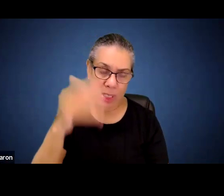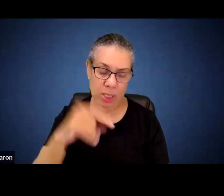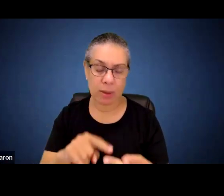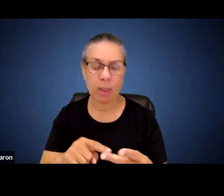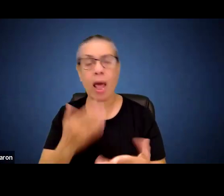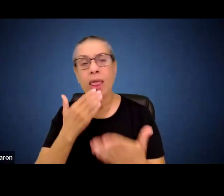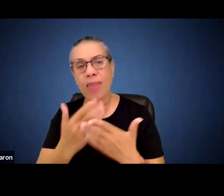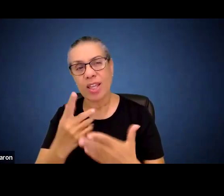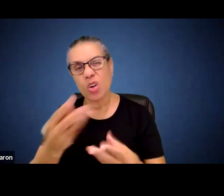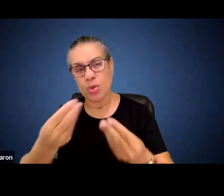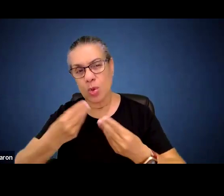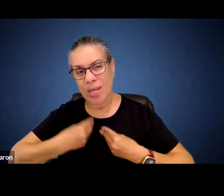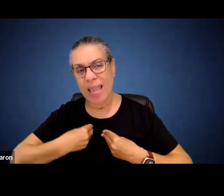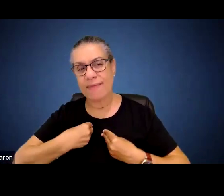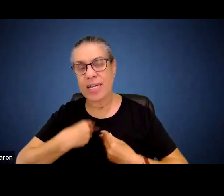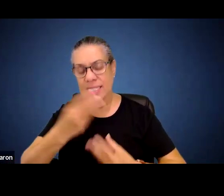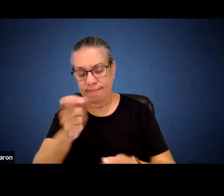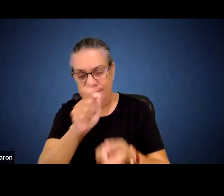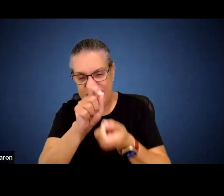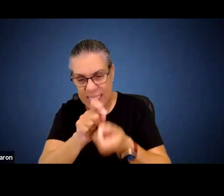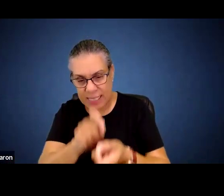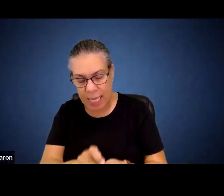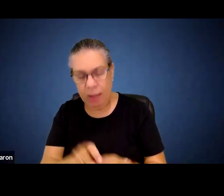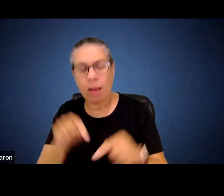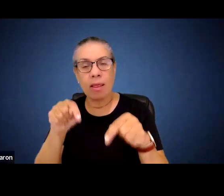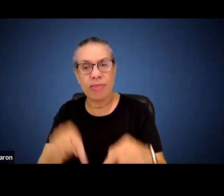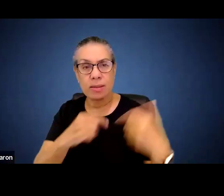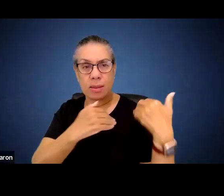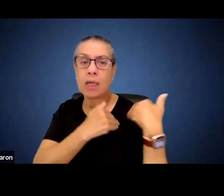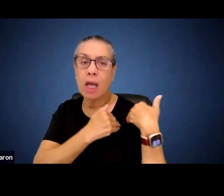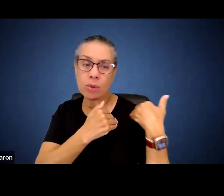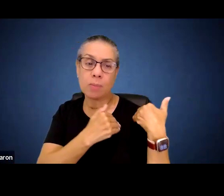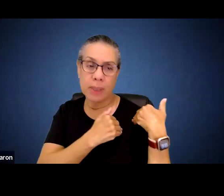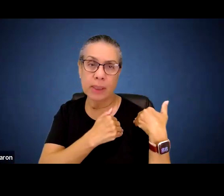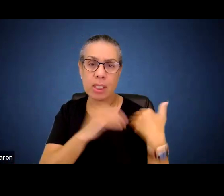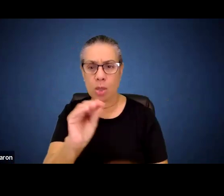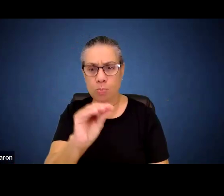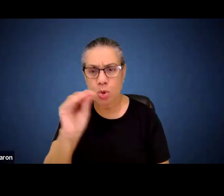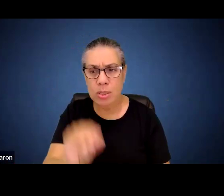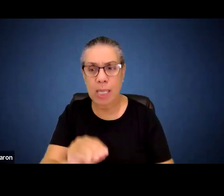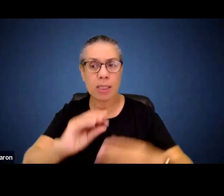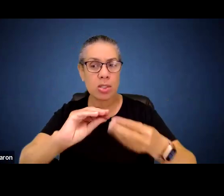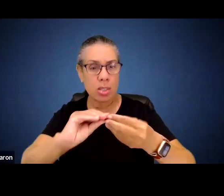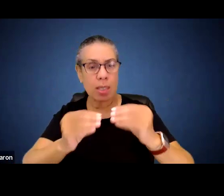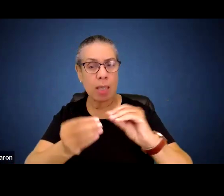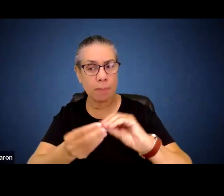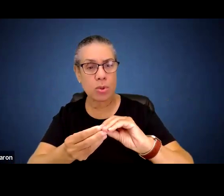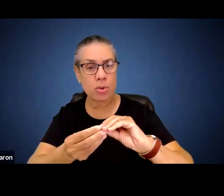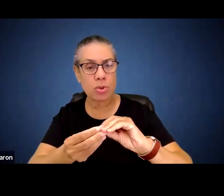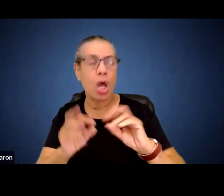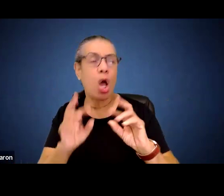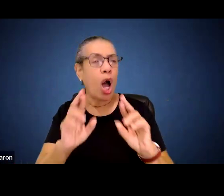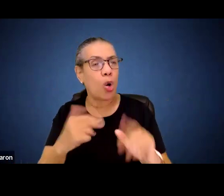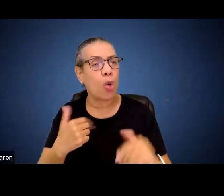of detail that you did give us. I mean, it is this accountability percentiles. I hope that we can have more